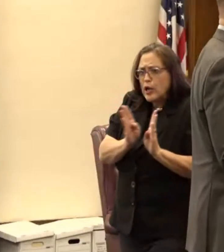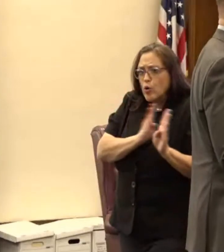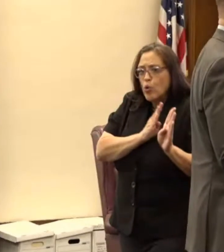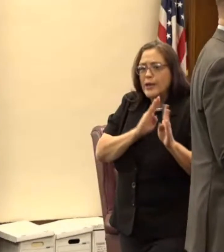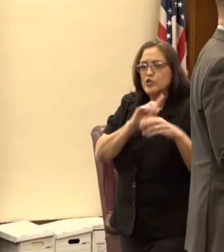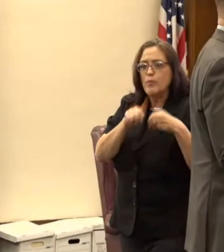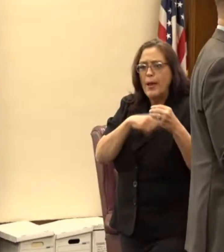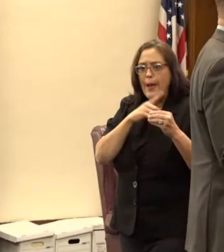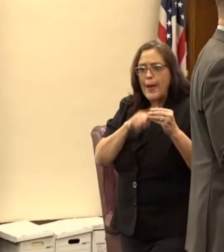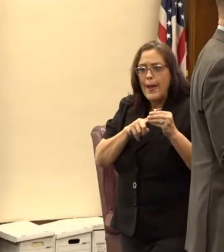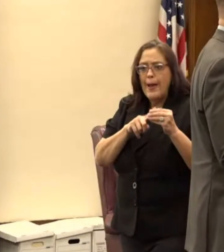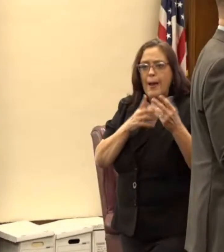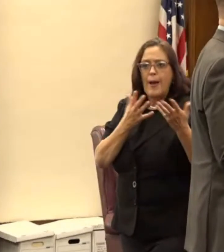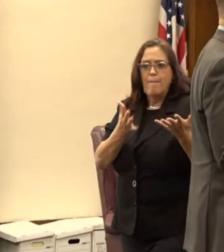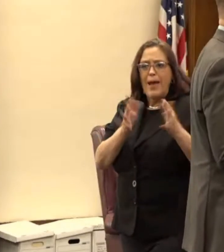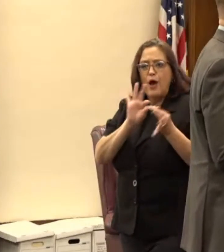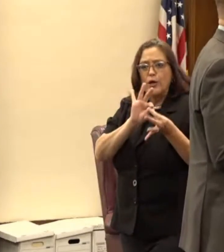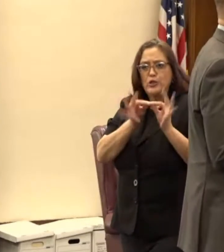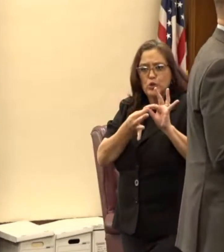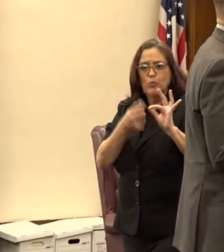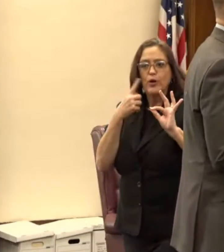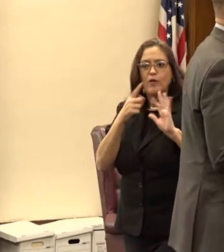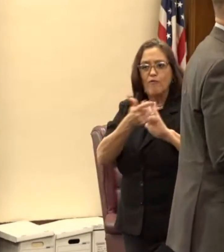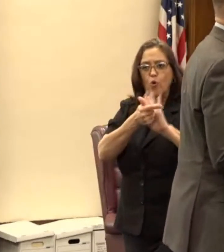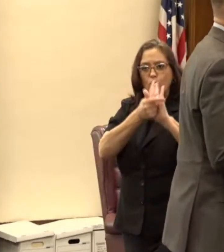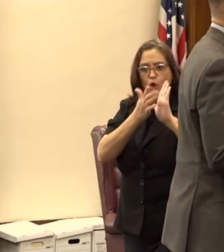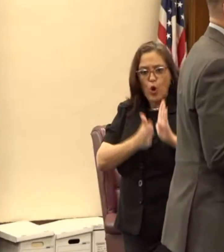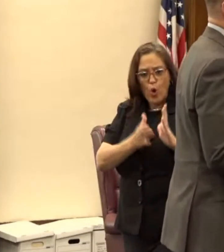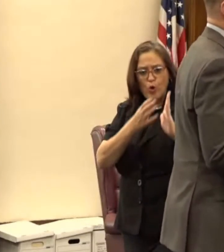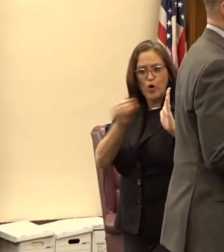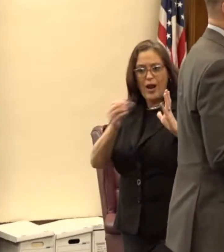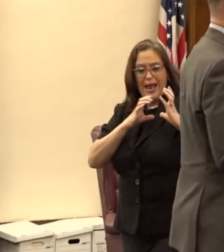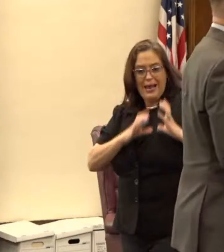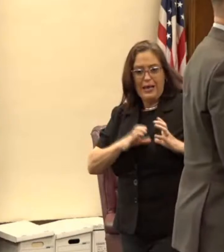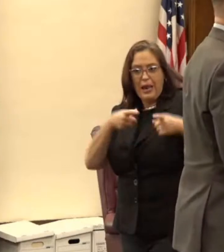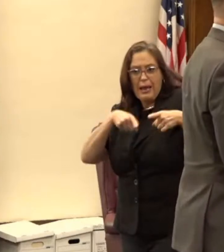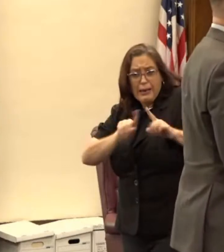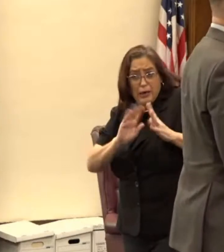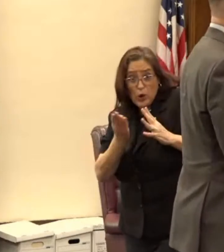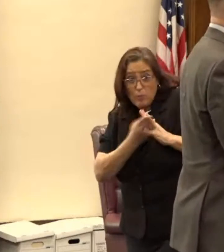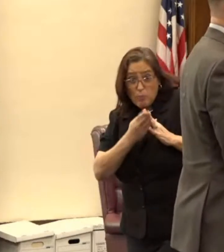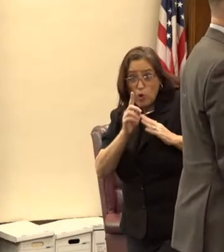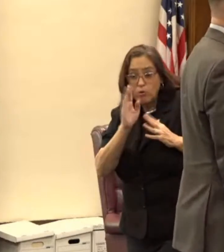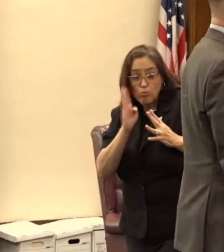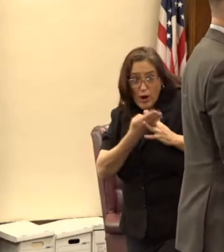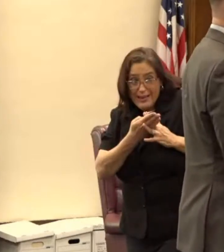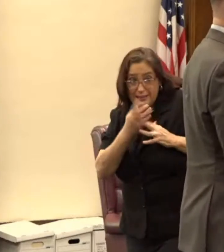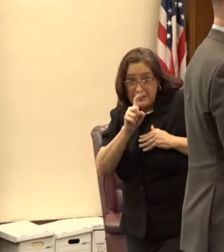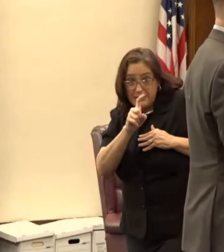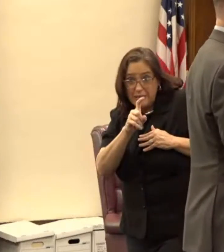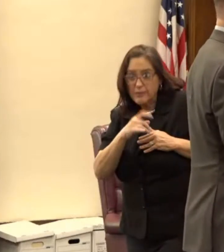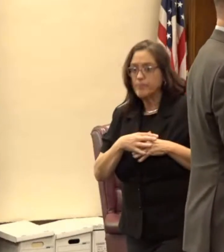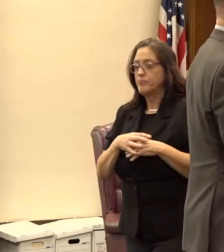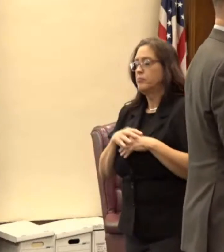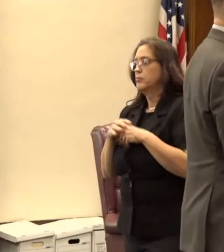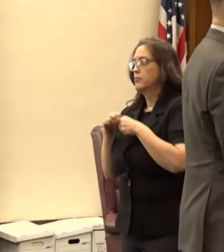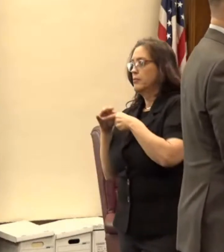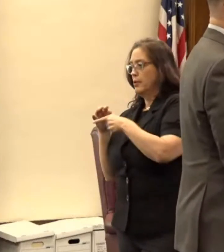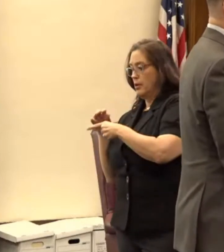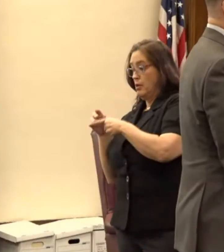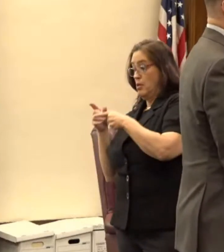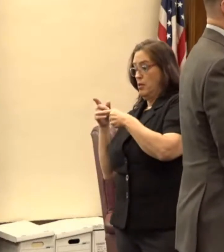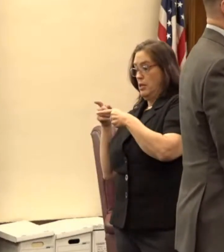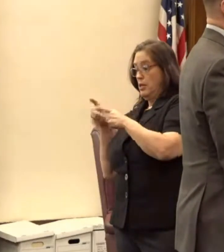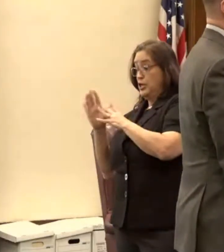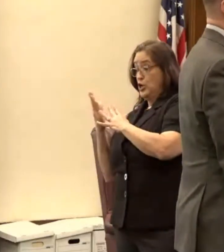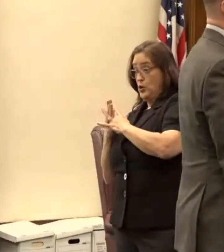client at all during breaks or anything like that? During breaks, we had asked the judge, actually the attorney had asked the judge if we could communicate briefly